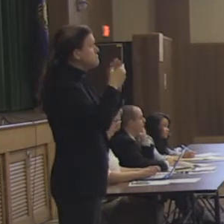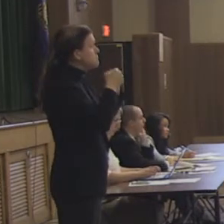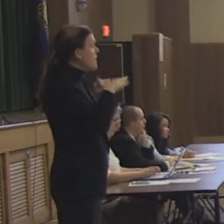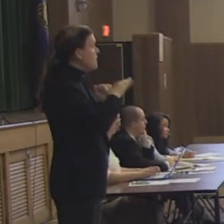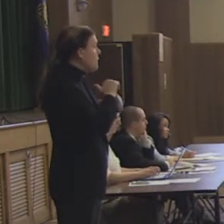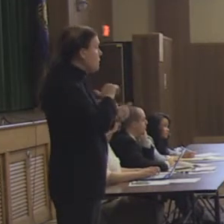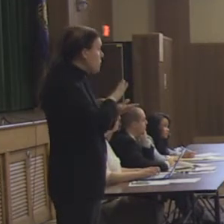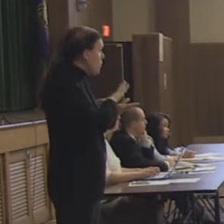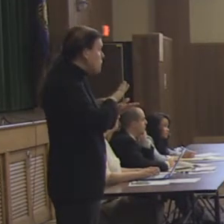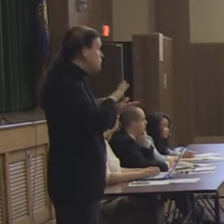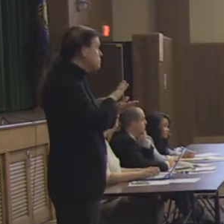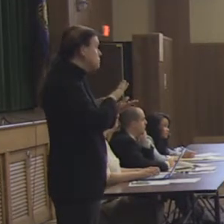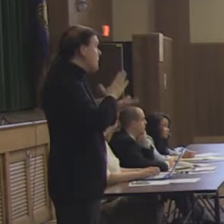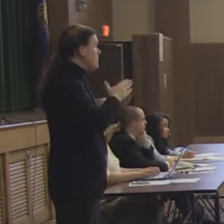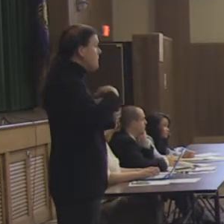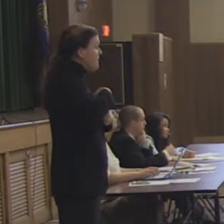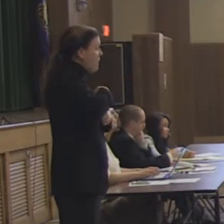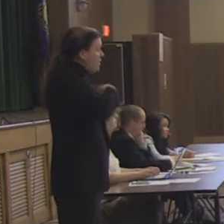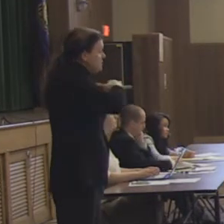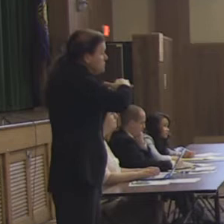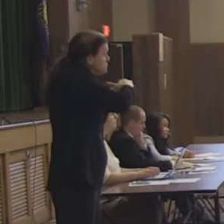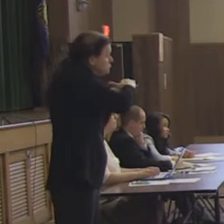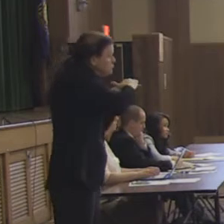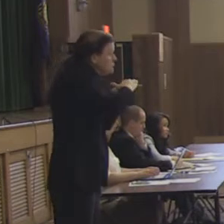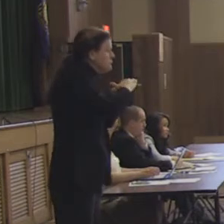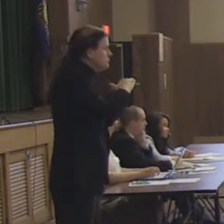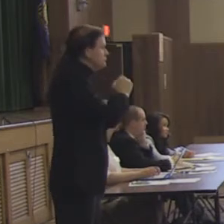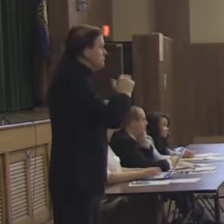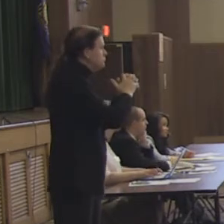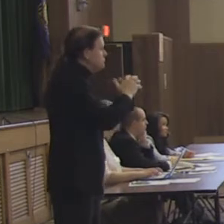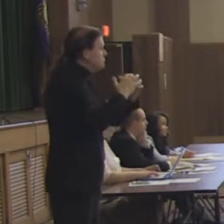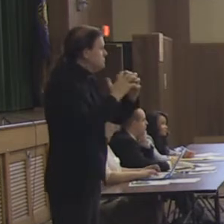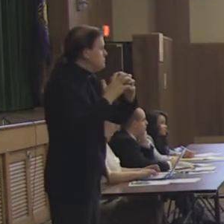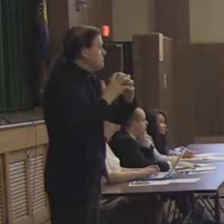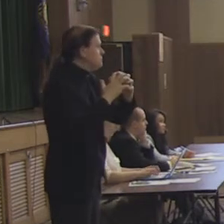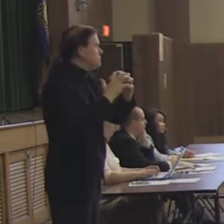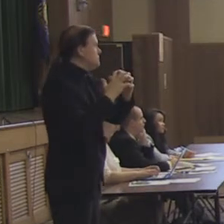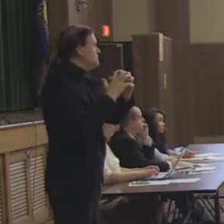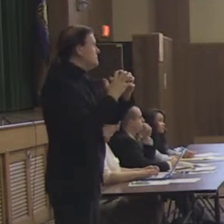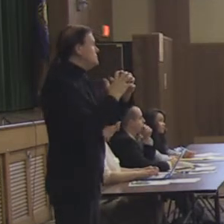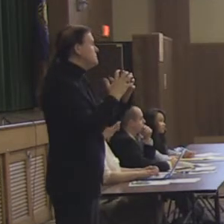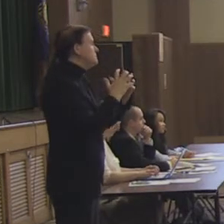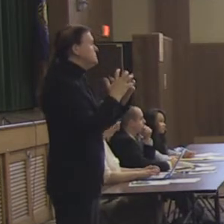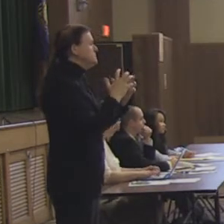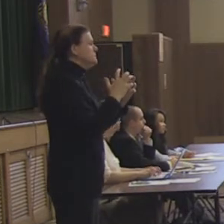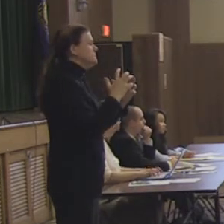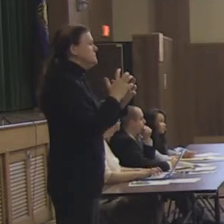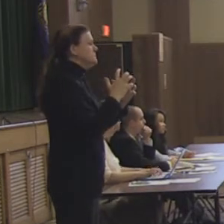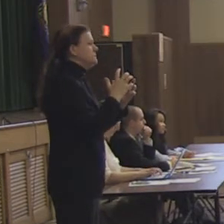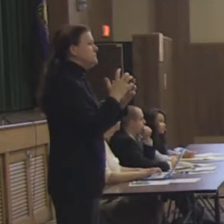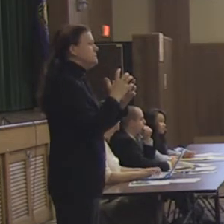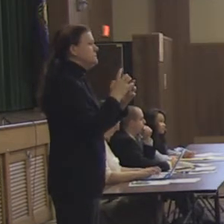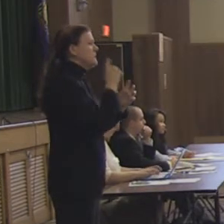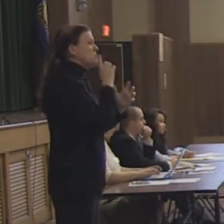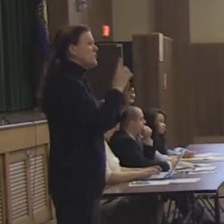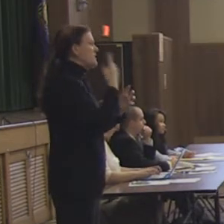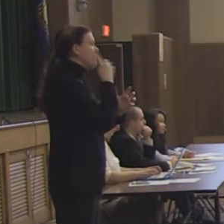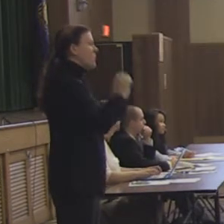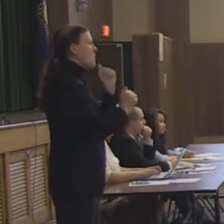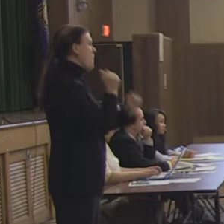to develop volunteers to. And it would be mainly for, the really tough mental